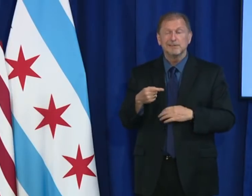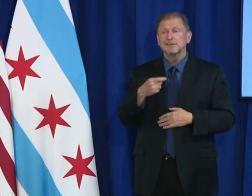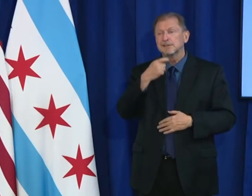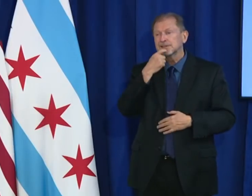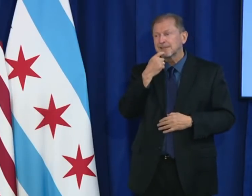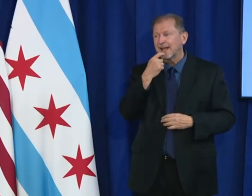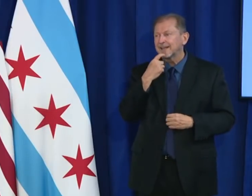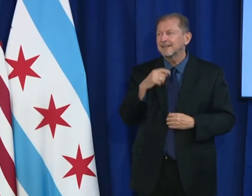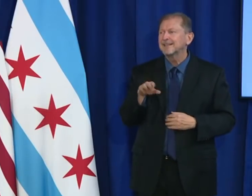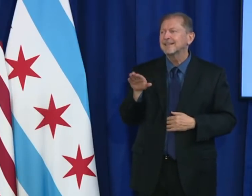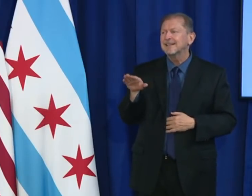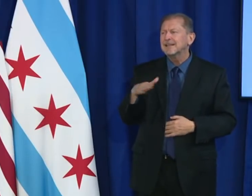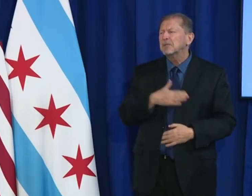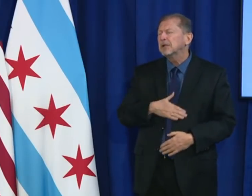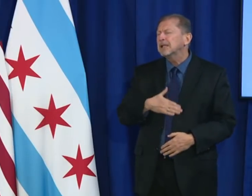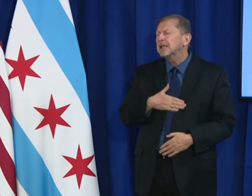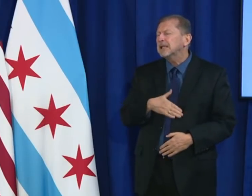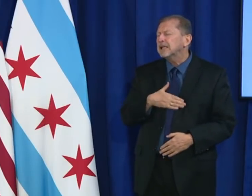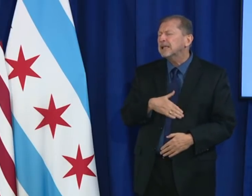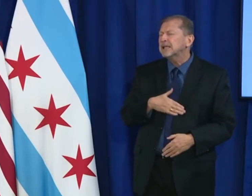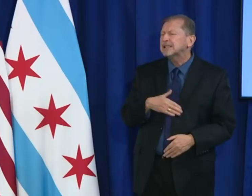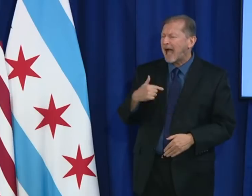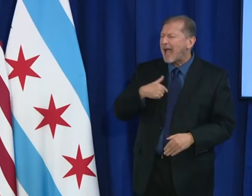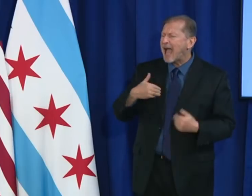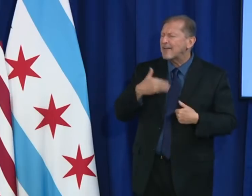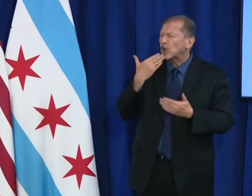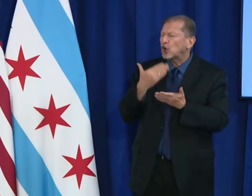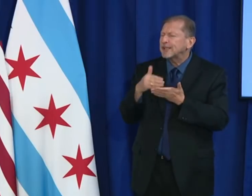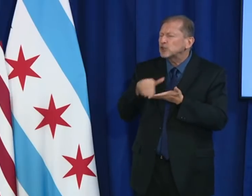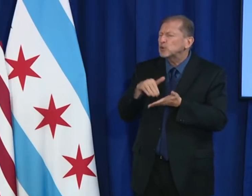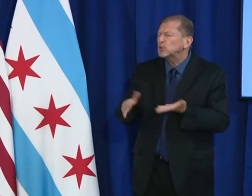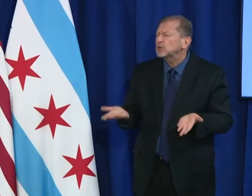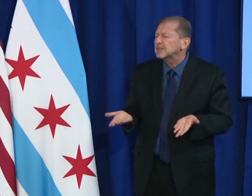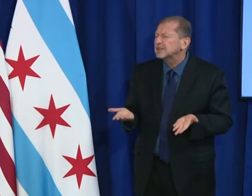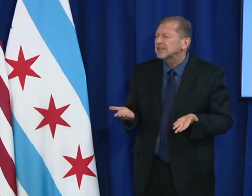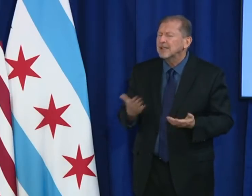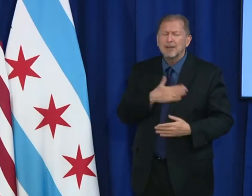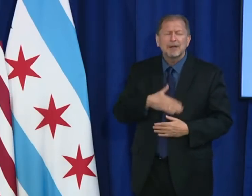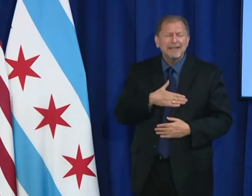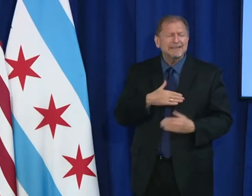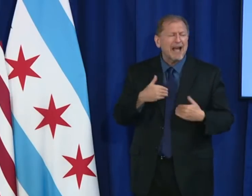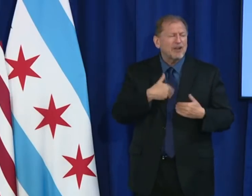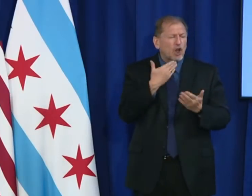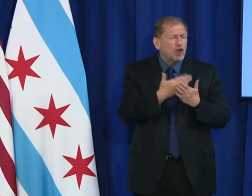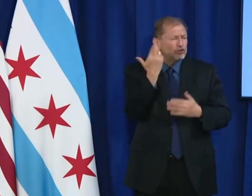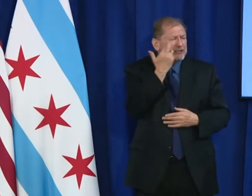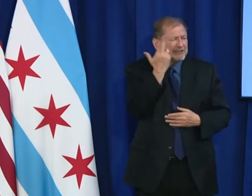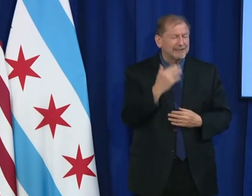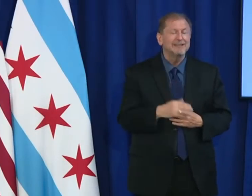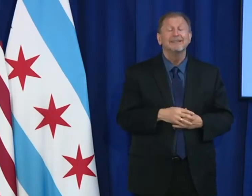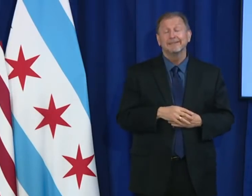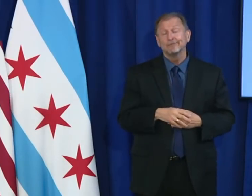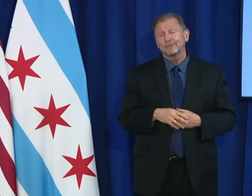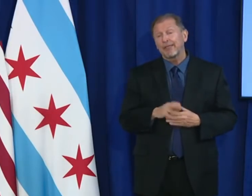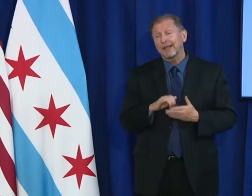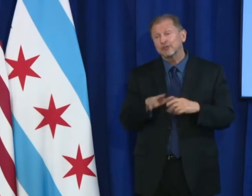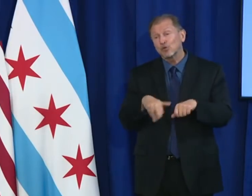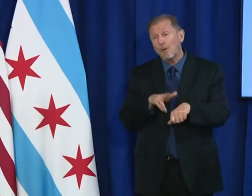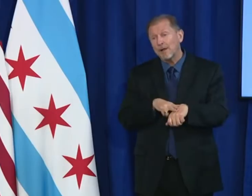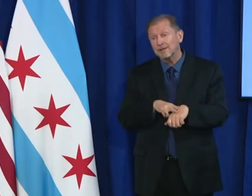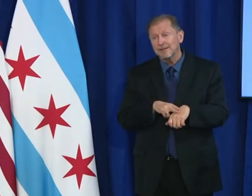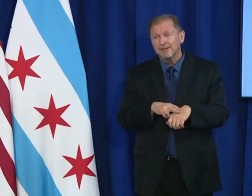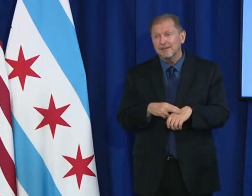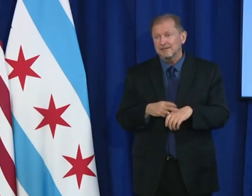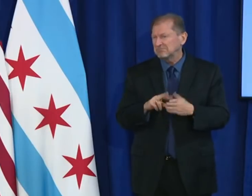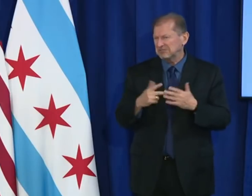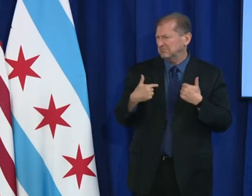please, can't I get an exception to whatever the recommendation is? Because it is human nature for people to think, surely you can't